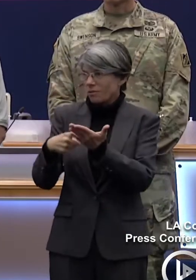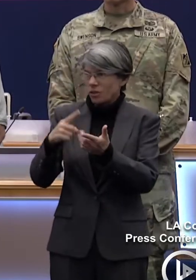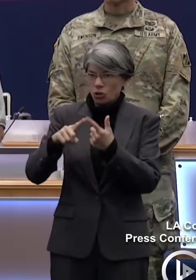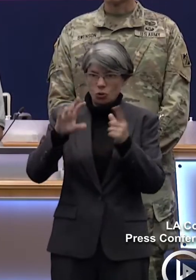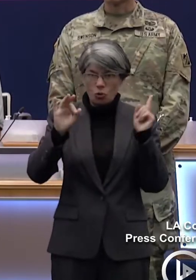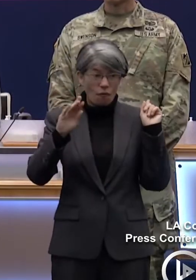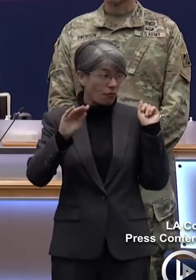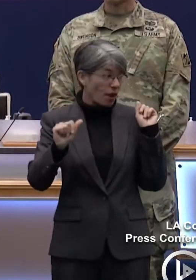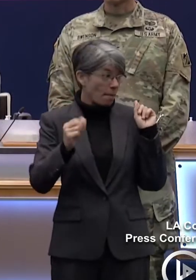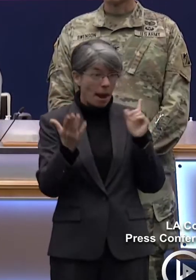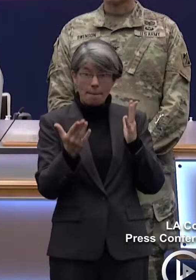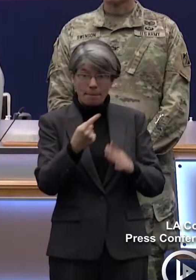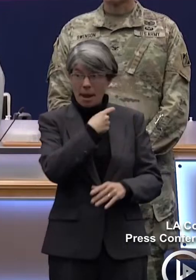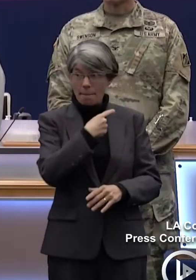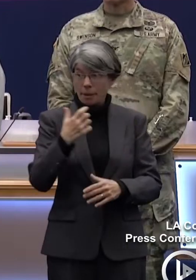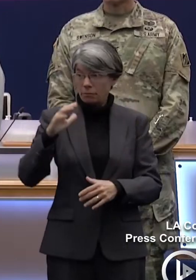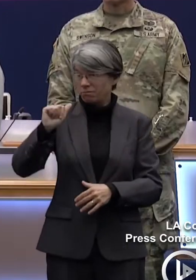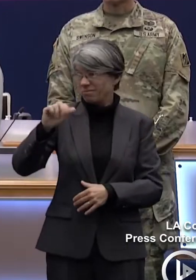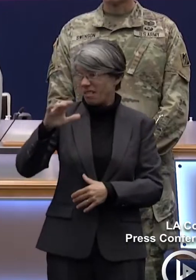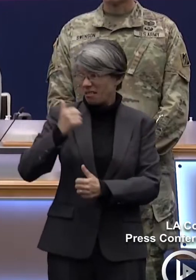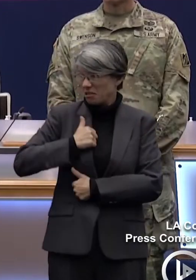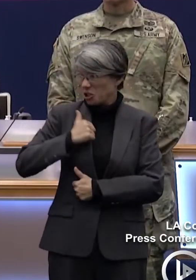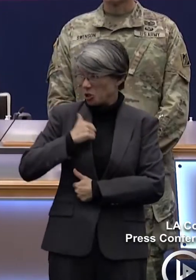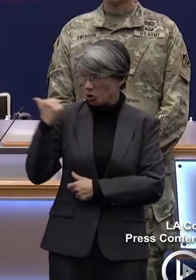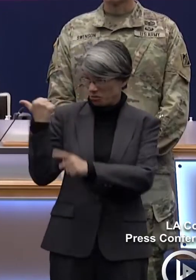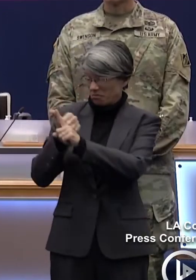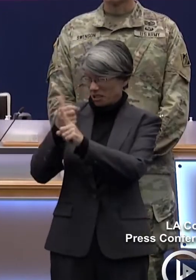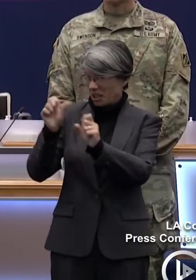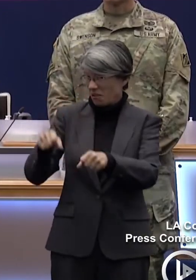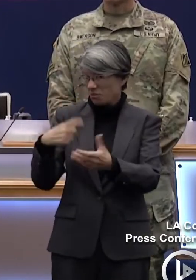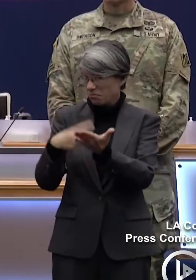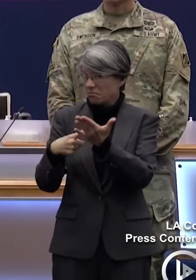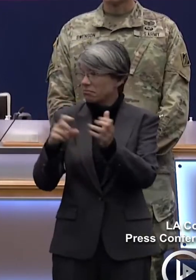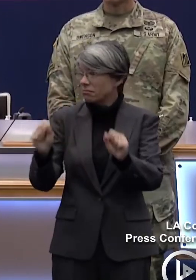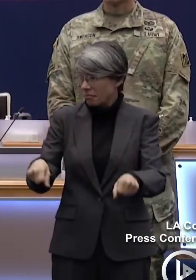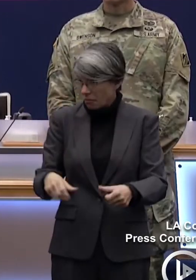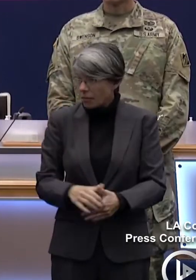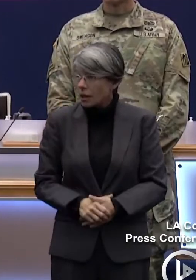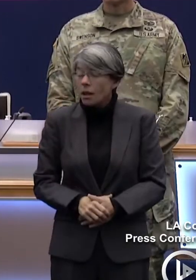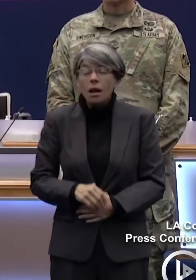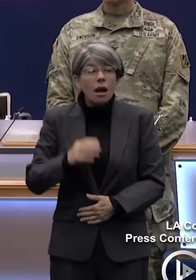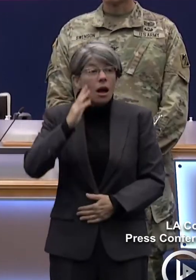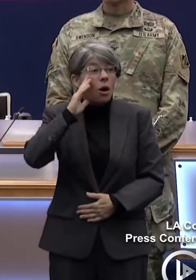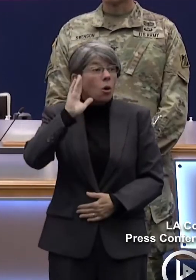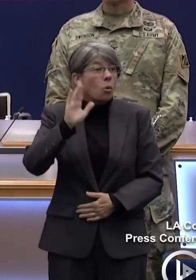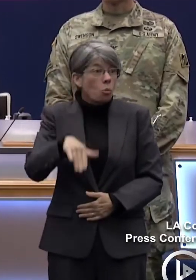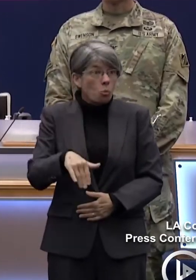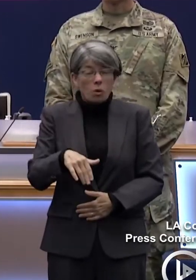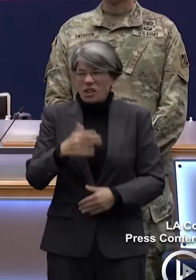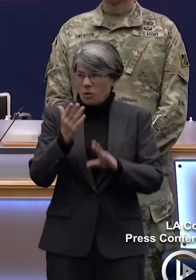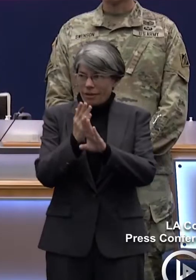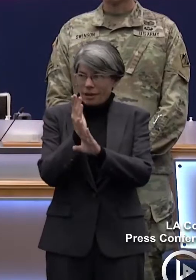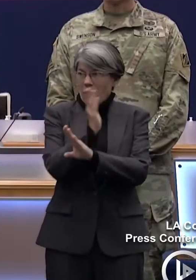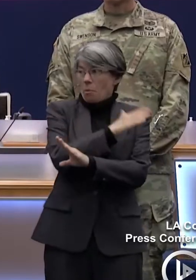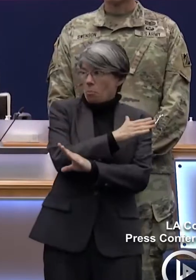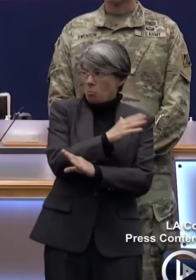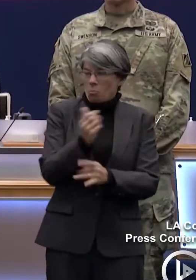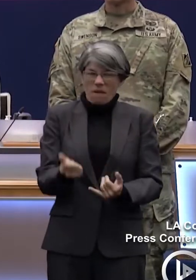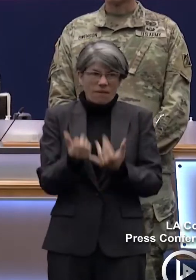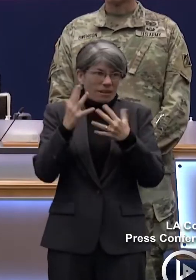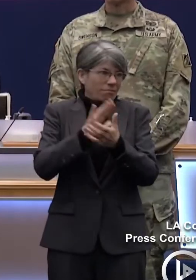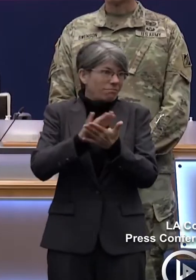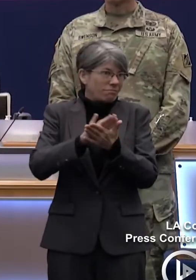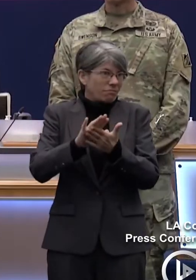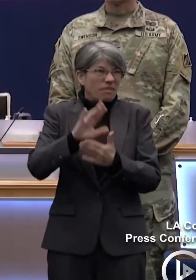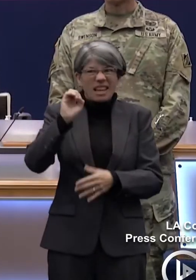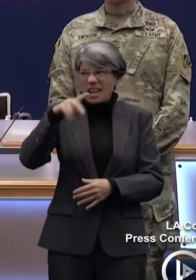FEMA, and perhaps Colonel Swanson can also address it. We know that in previous wildfire cleanups that